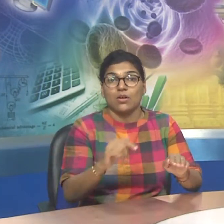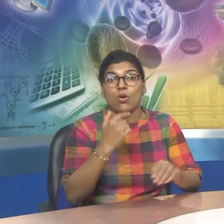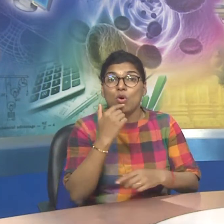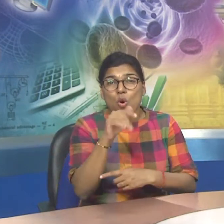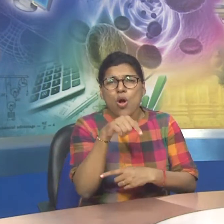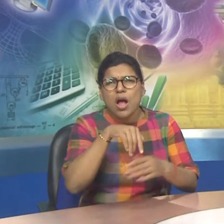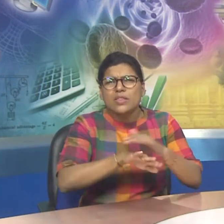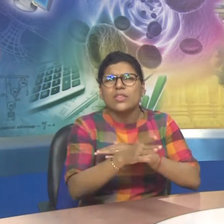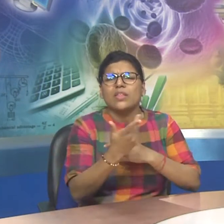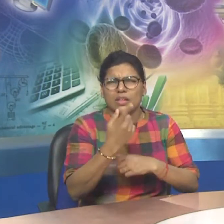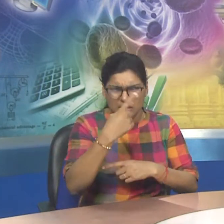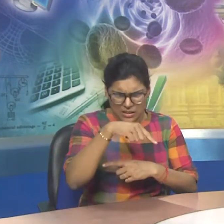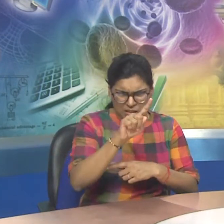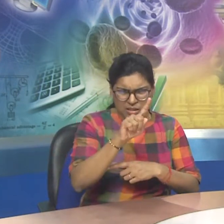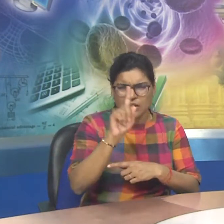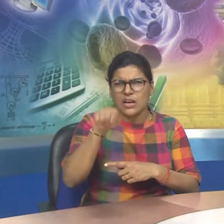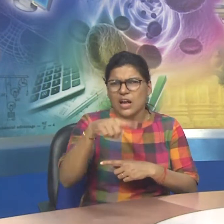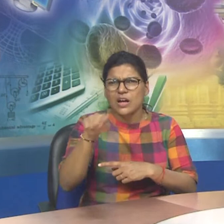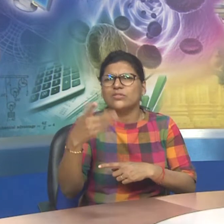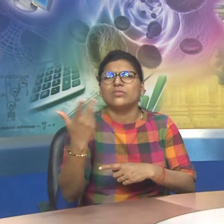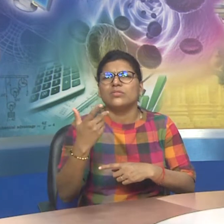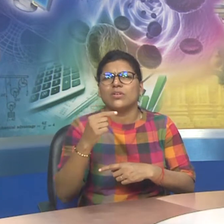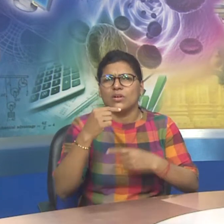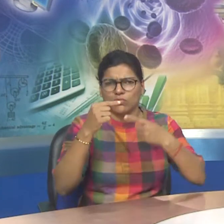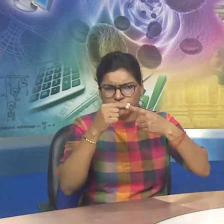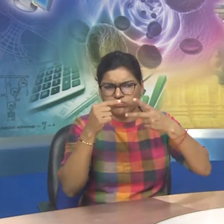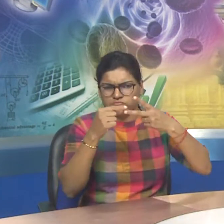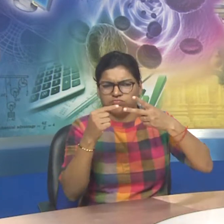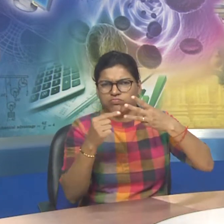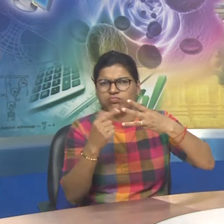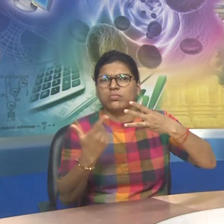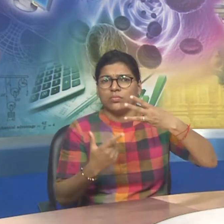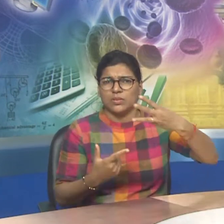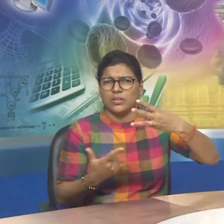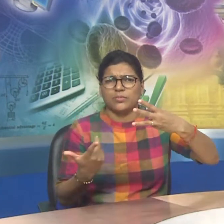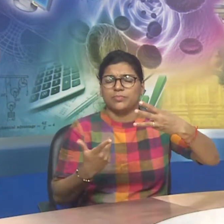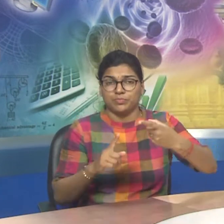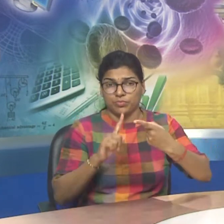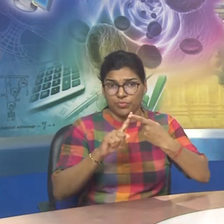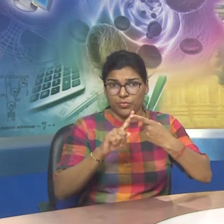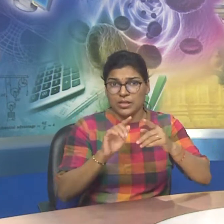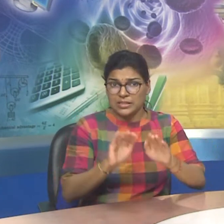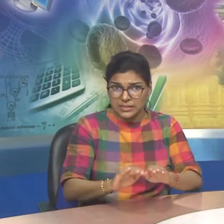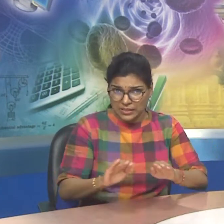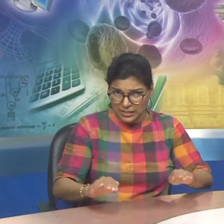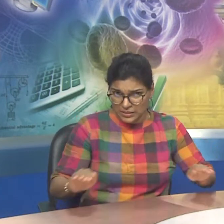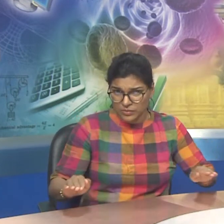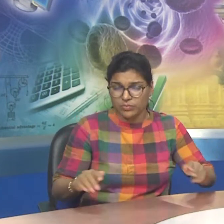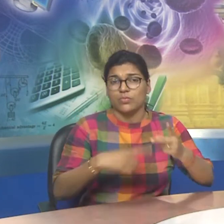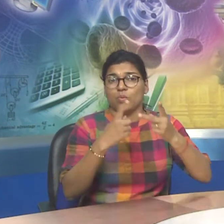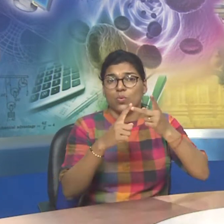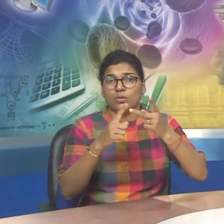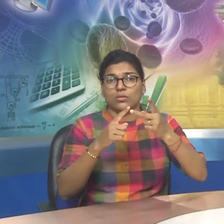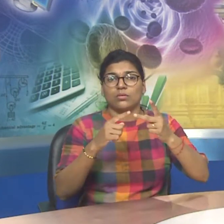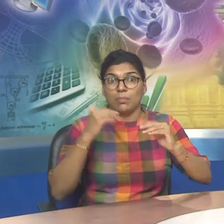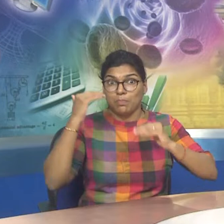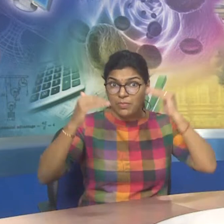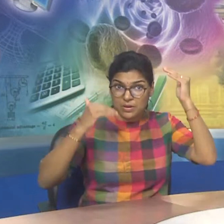Who does the child call my friend? You have to choose the correct option from the ones